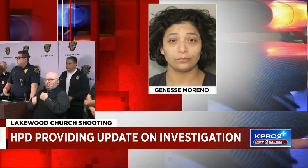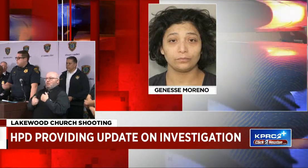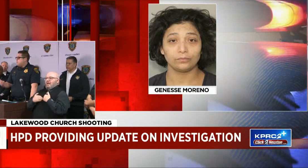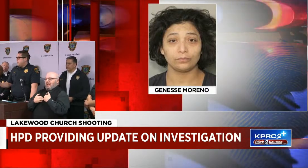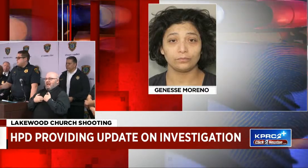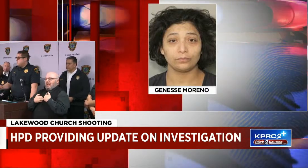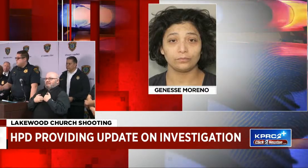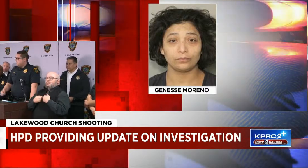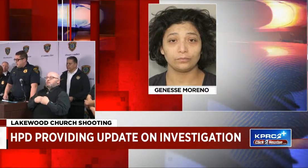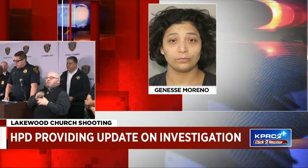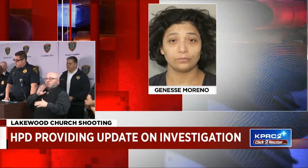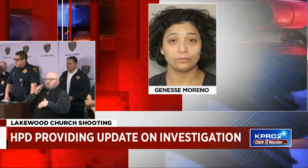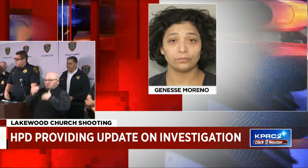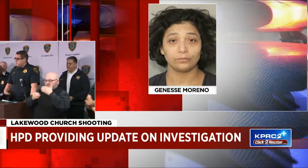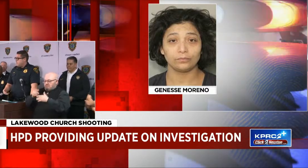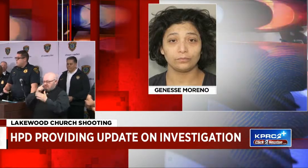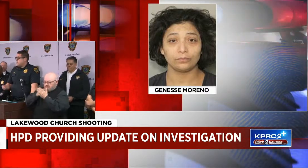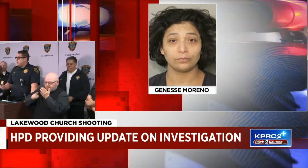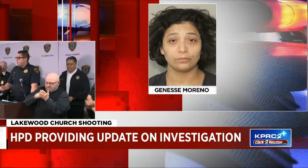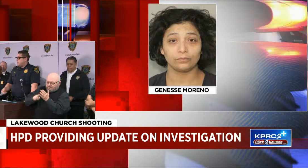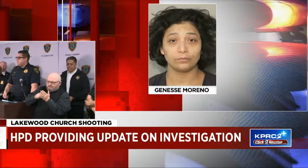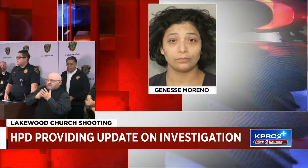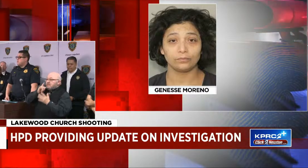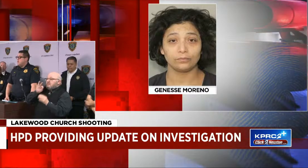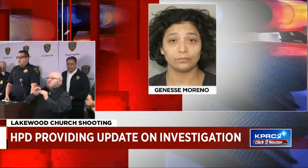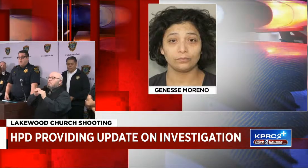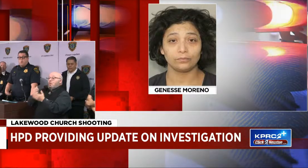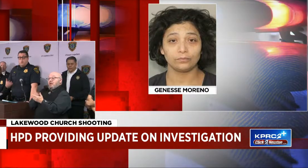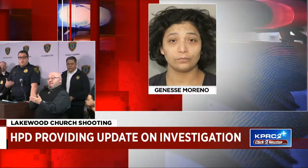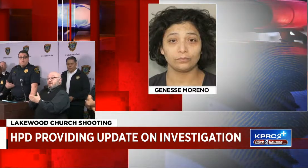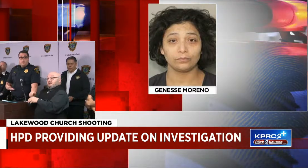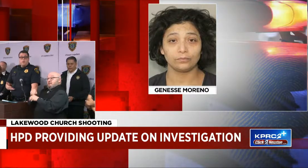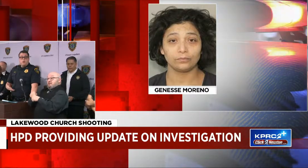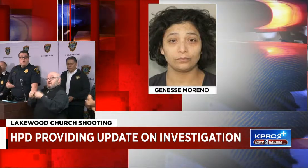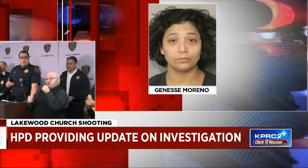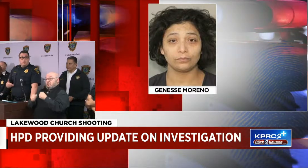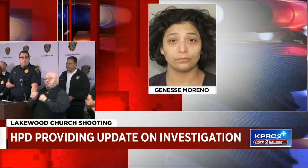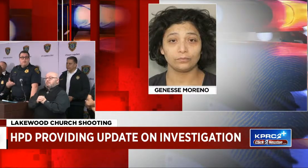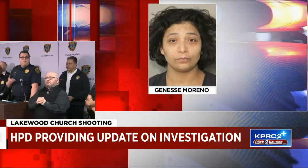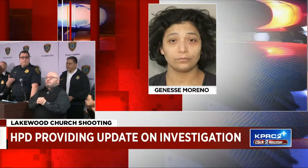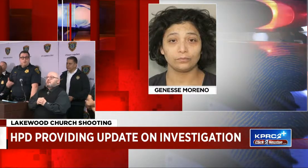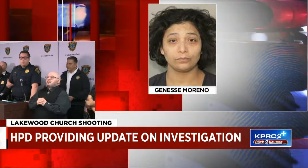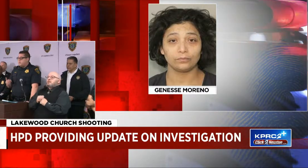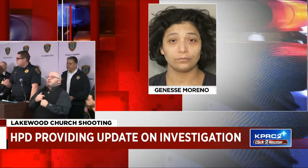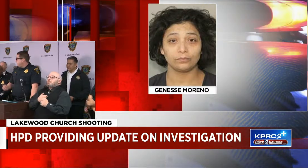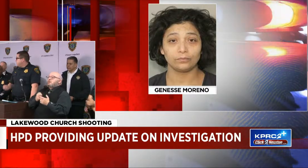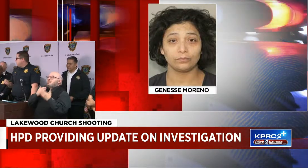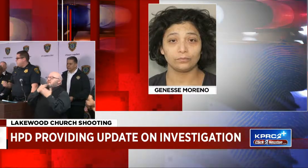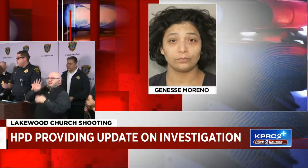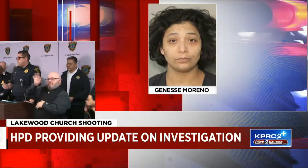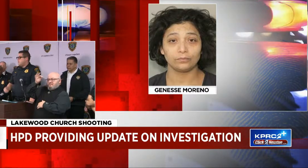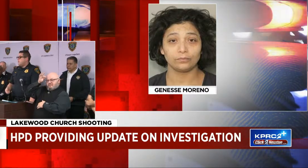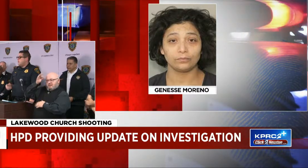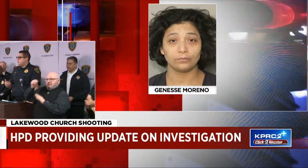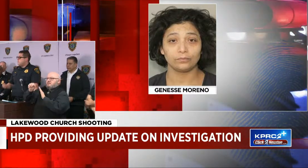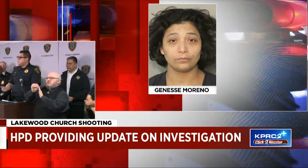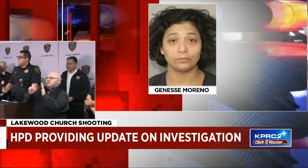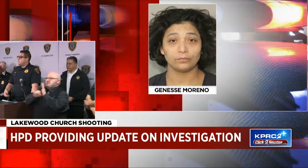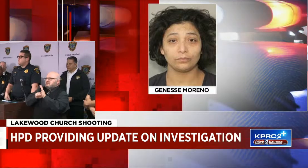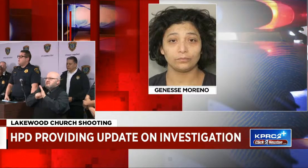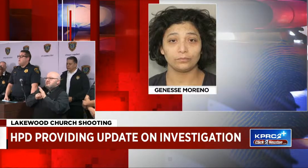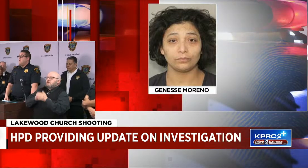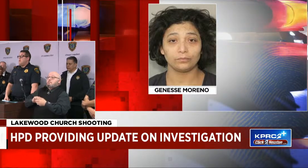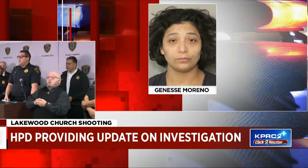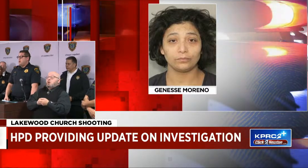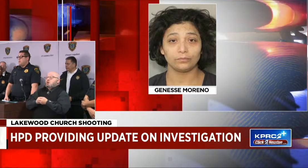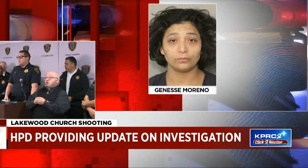that. We will be processing that and see if there is more evidence. We want to thank our federal and state partners for their